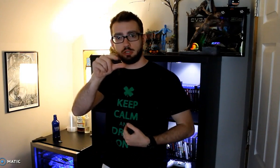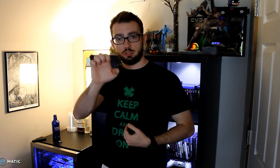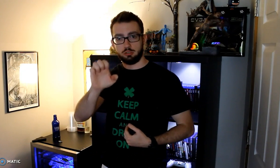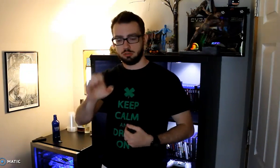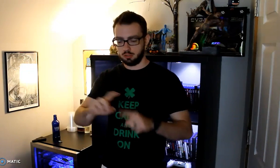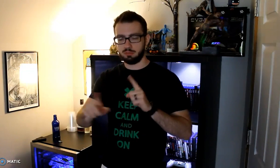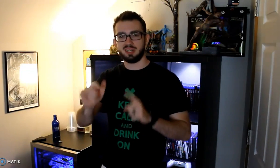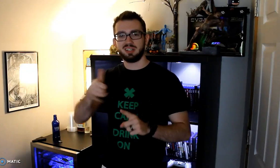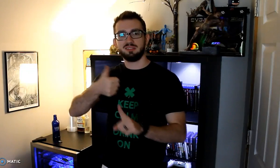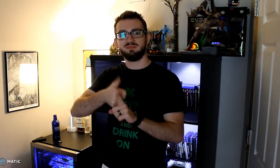And